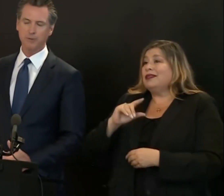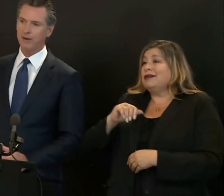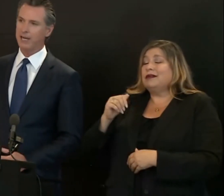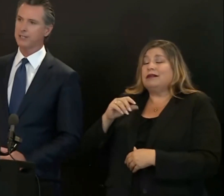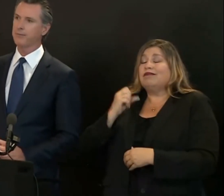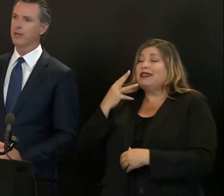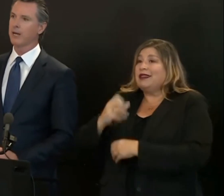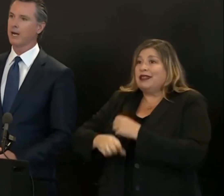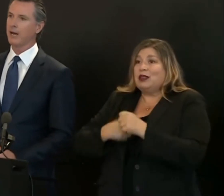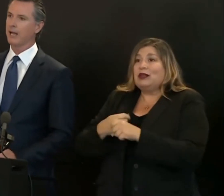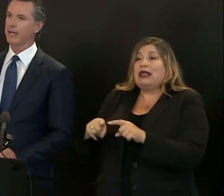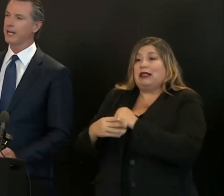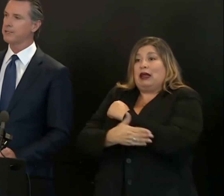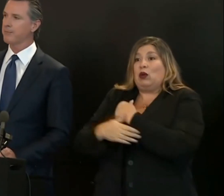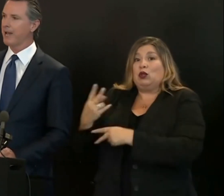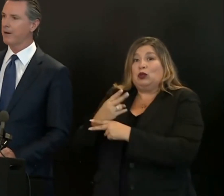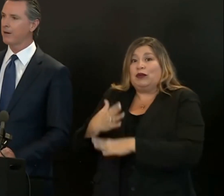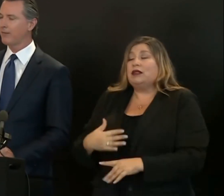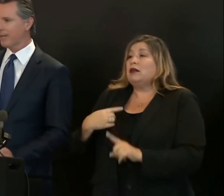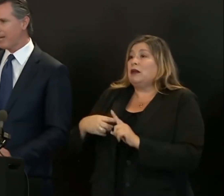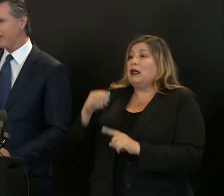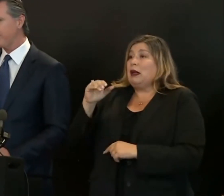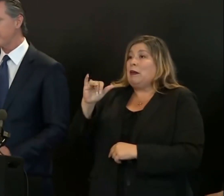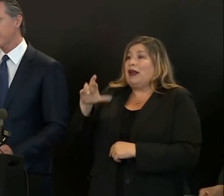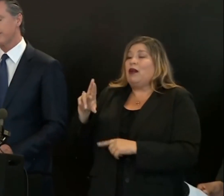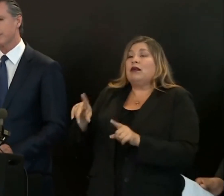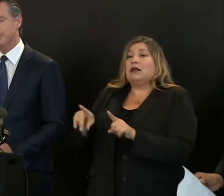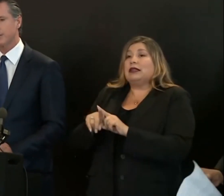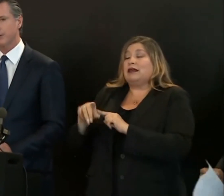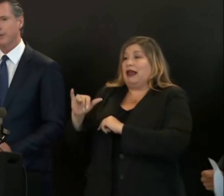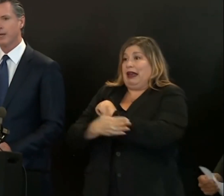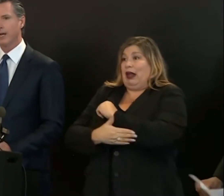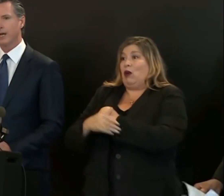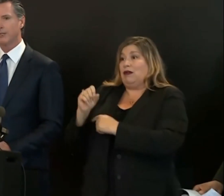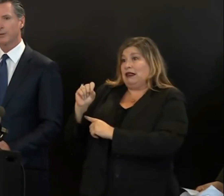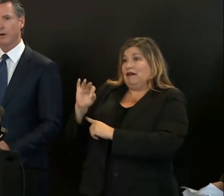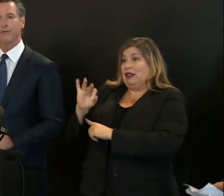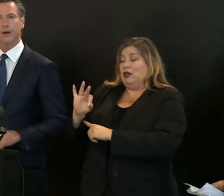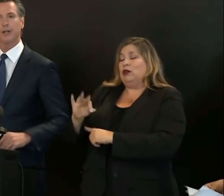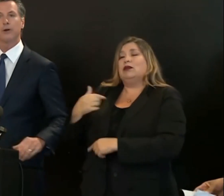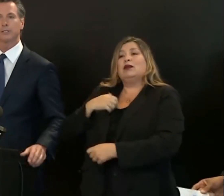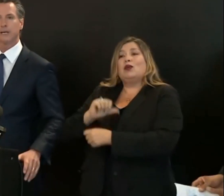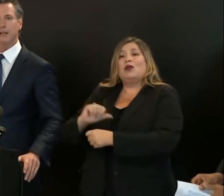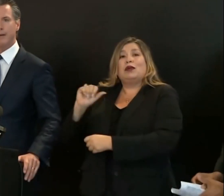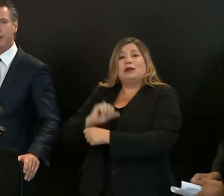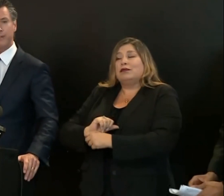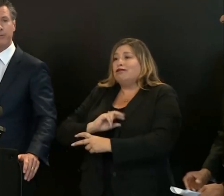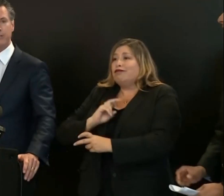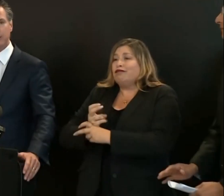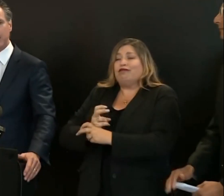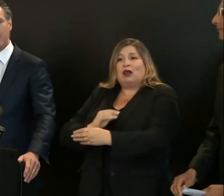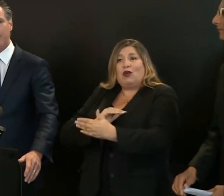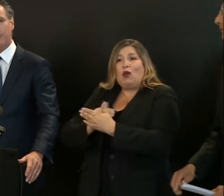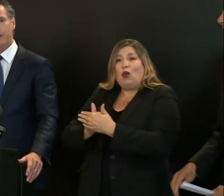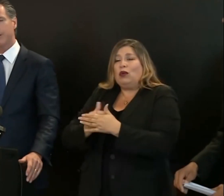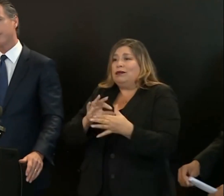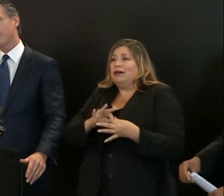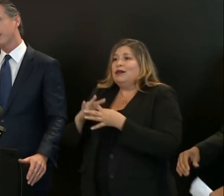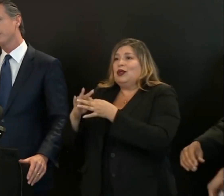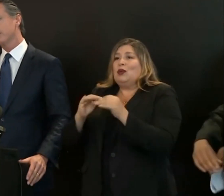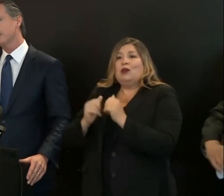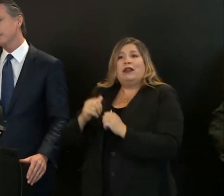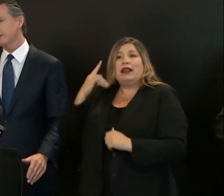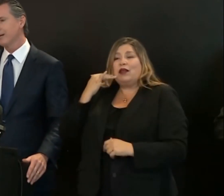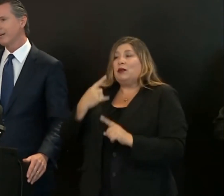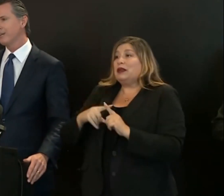county supervisor and as mayor of a county, San Francisco, to work very closely and collaboratively with the state of California,